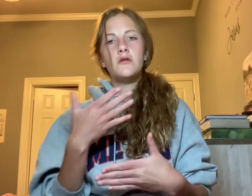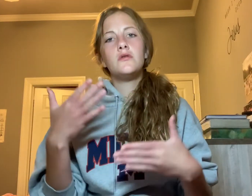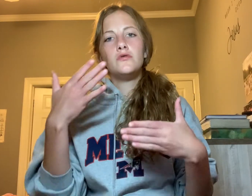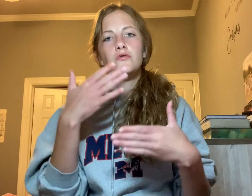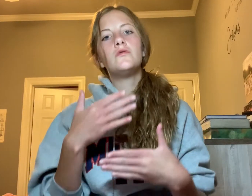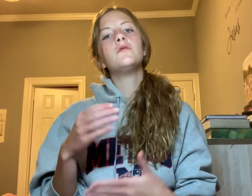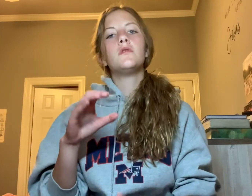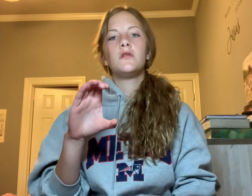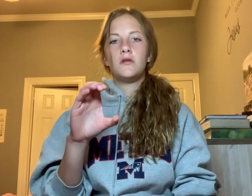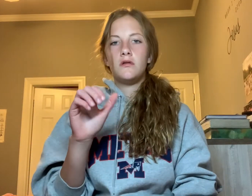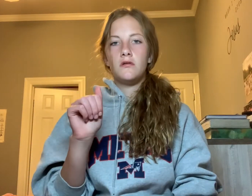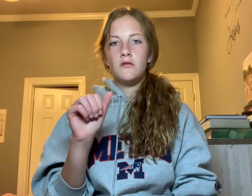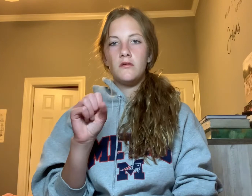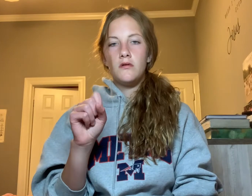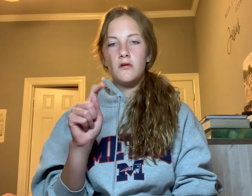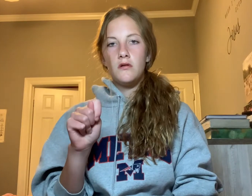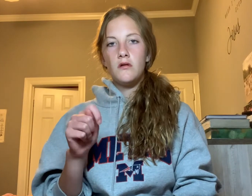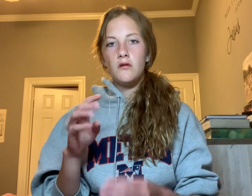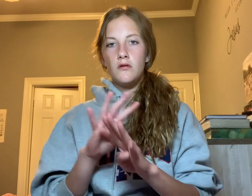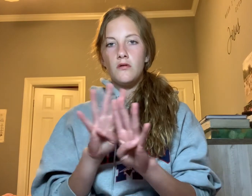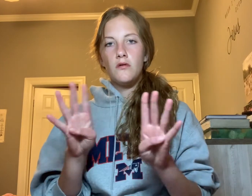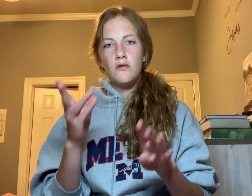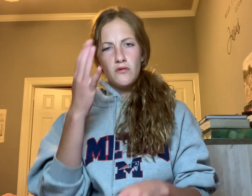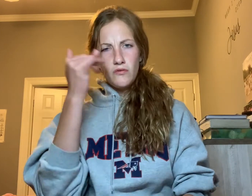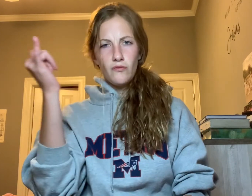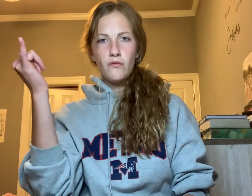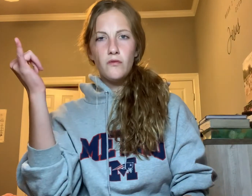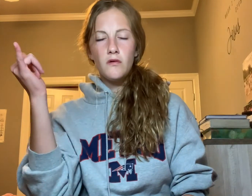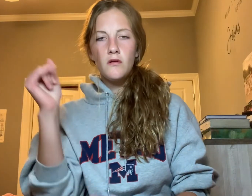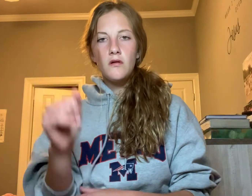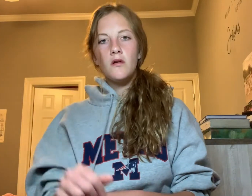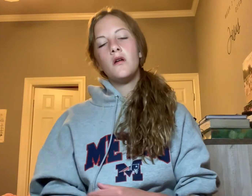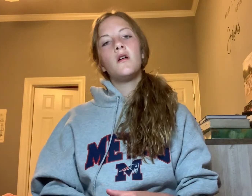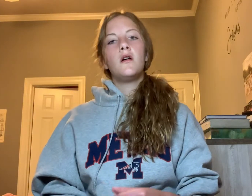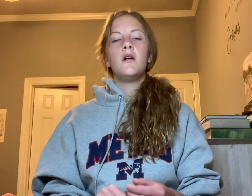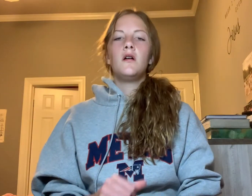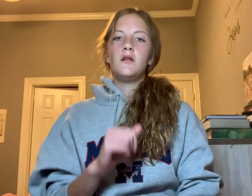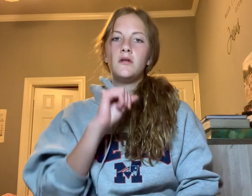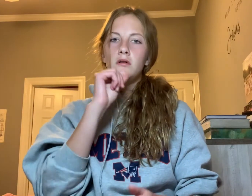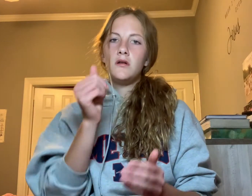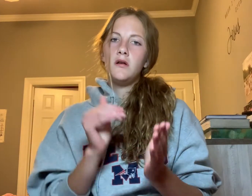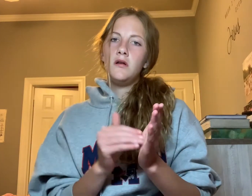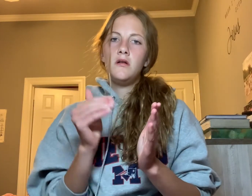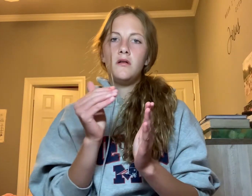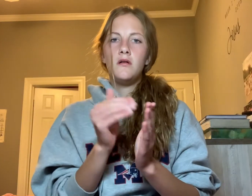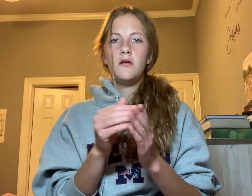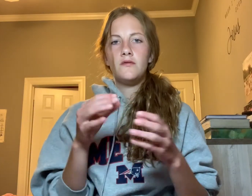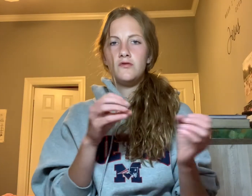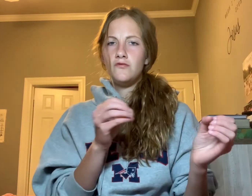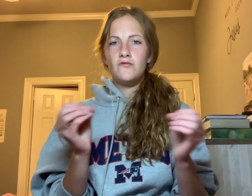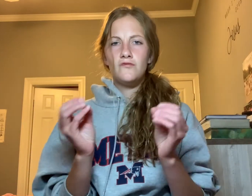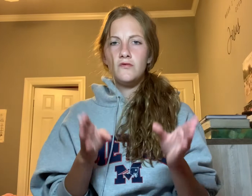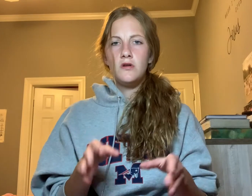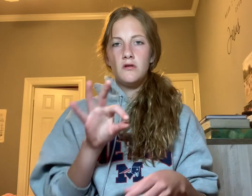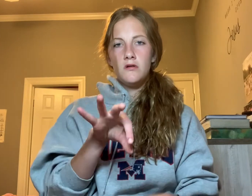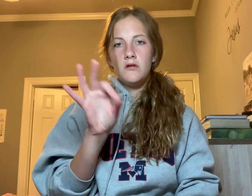The third thing that I really enjoyed about this movie was the cast. I really enjoyed it because it's not very often that directors